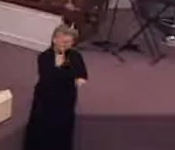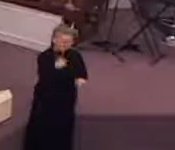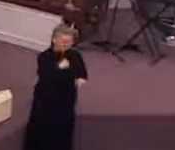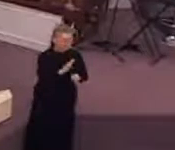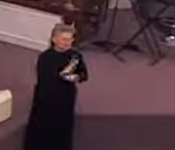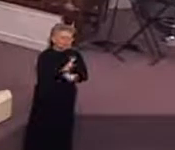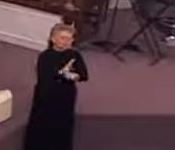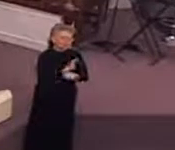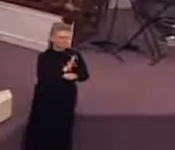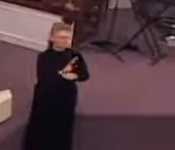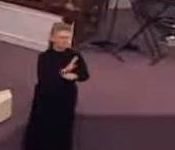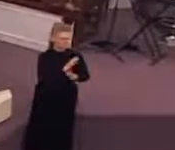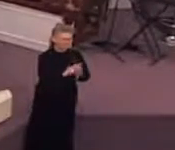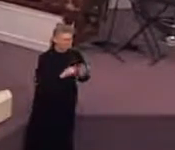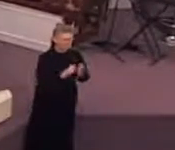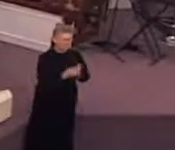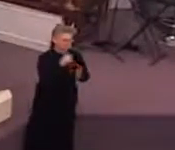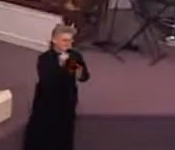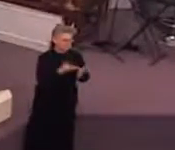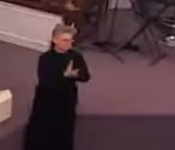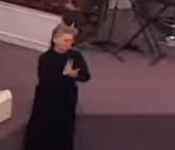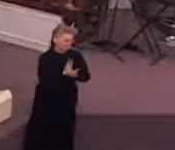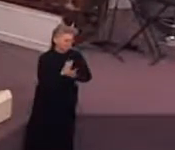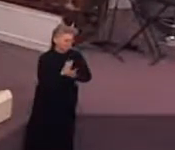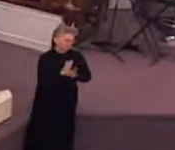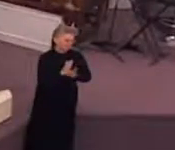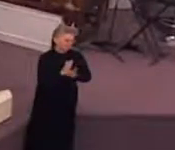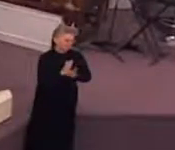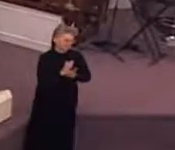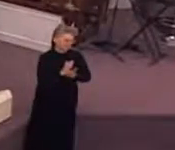Our busy schedules doesn't permit it.